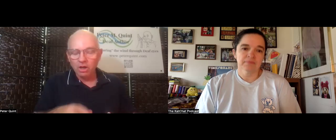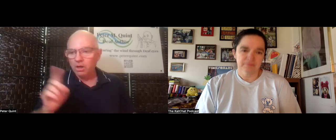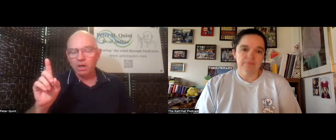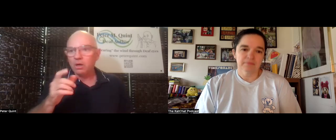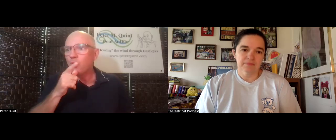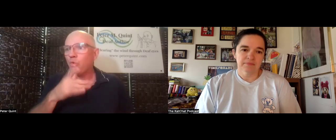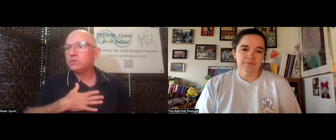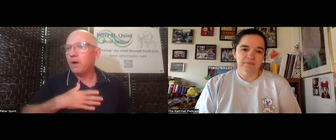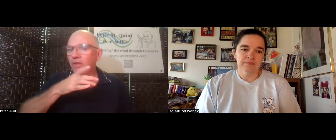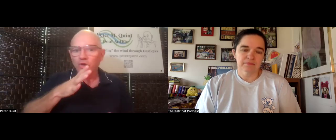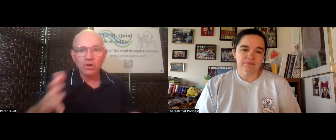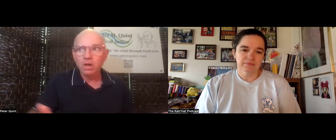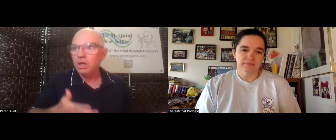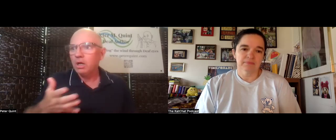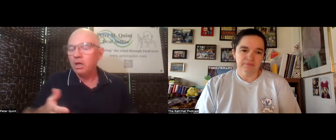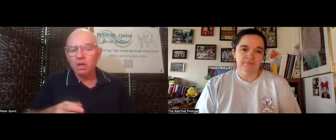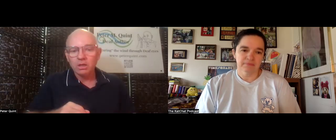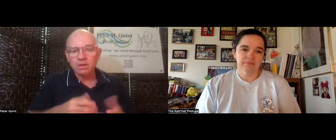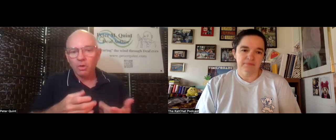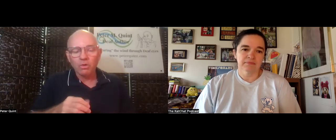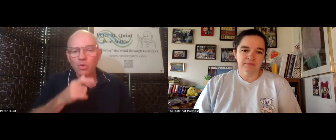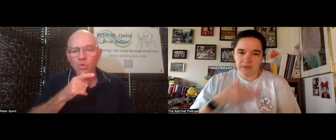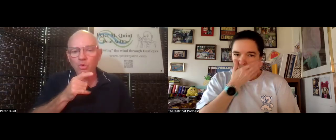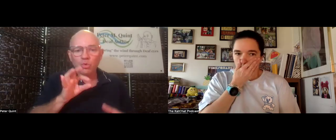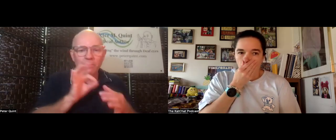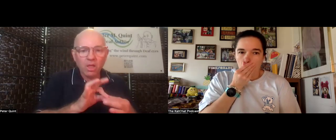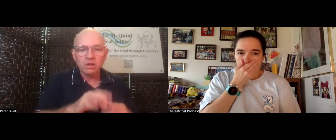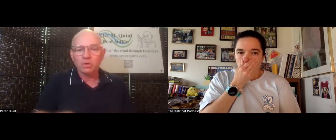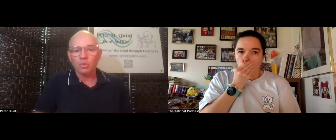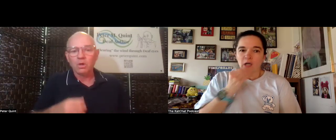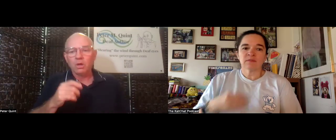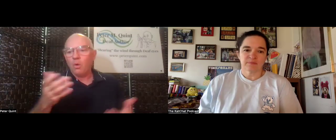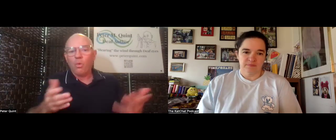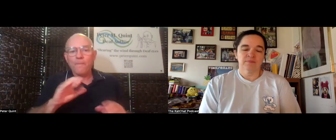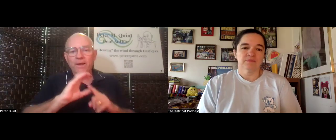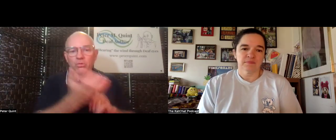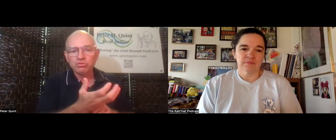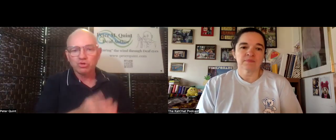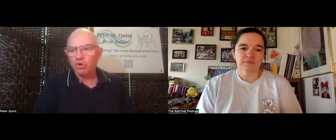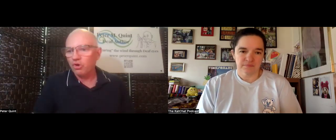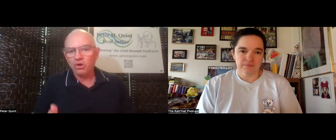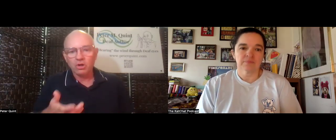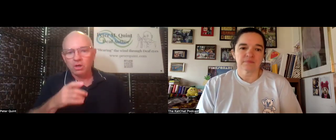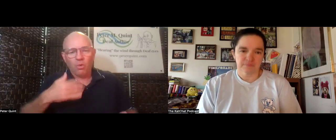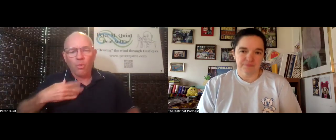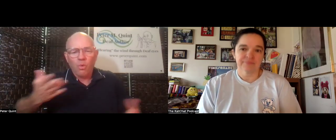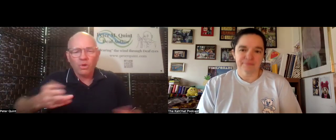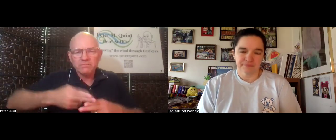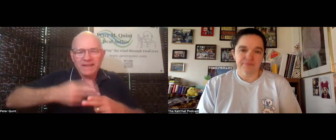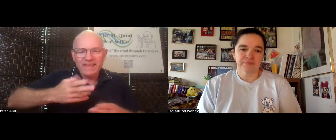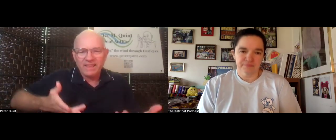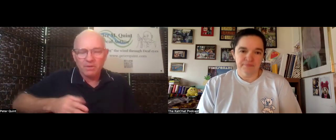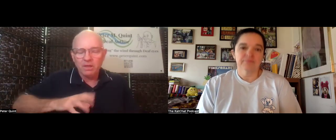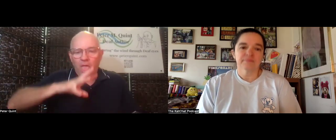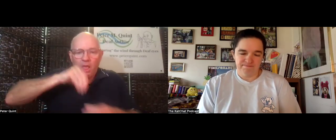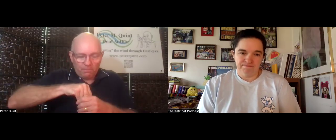mother, who is my mother? Who do I belong to? What my culture? What's